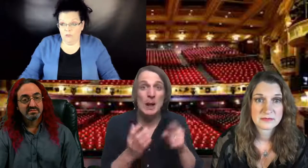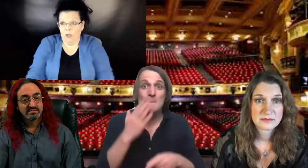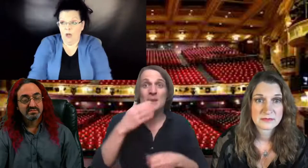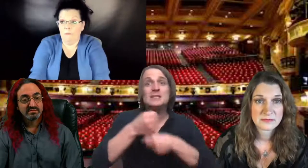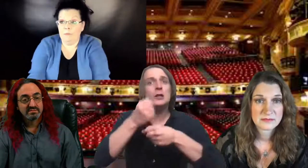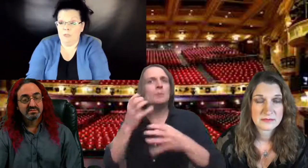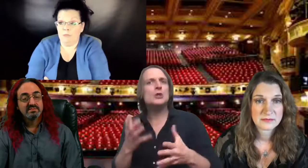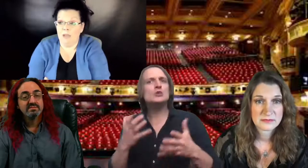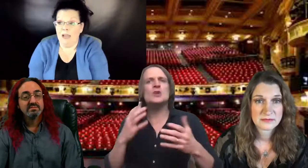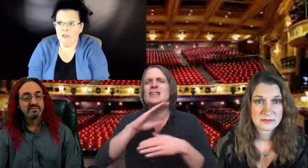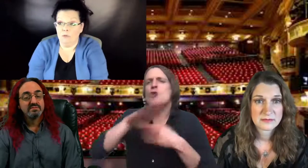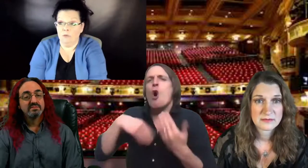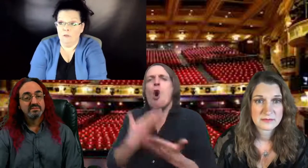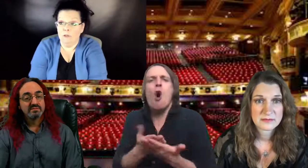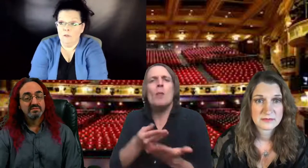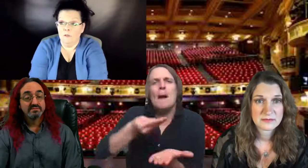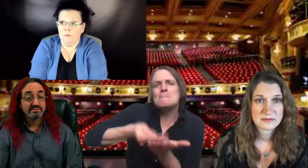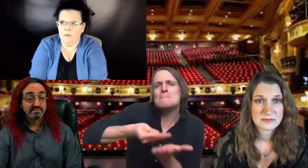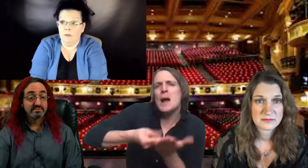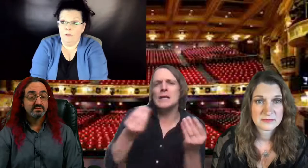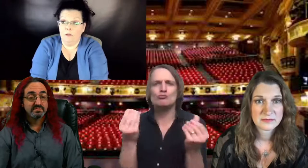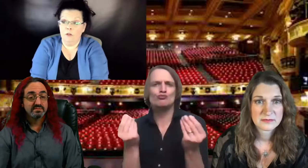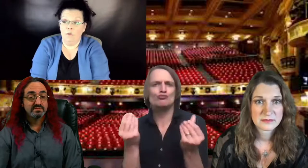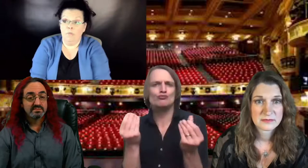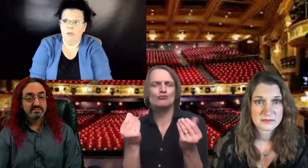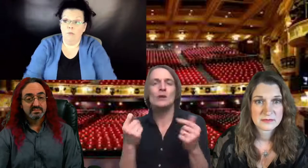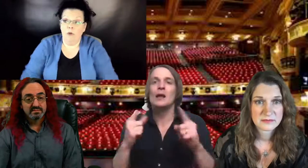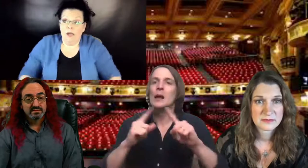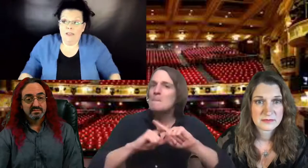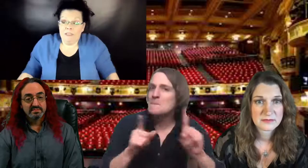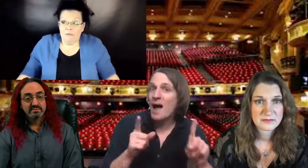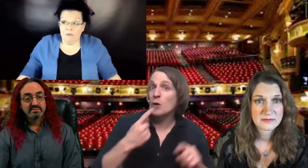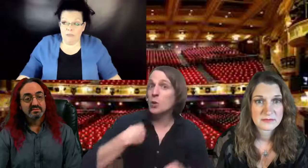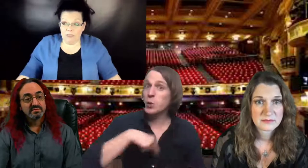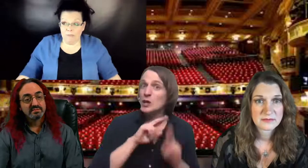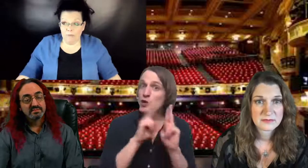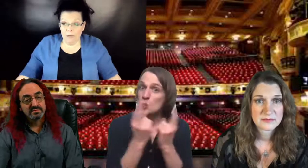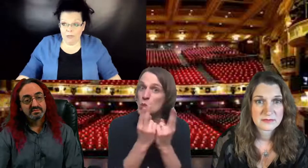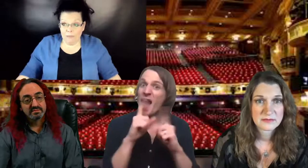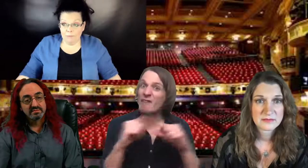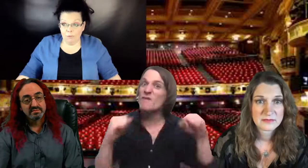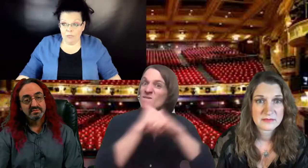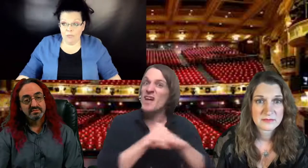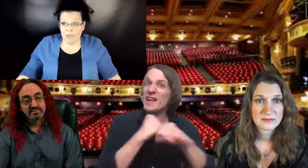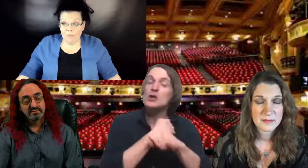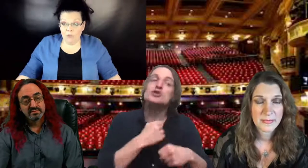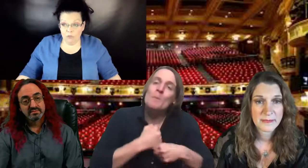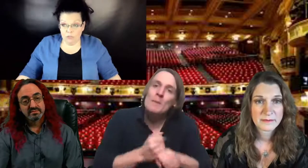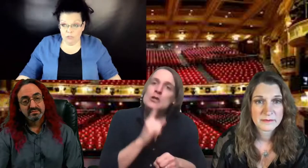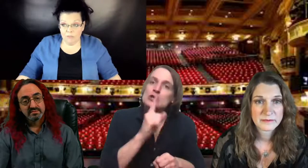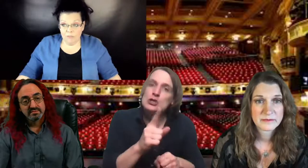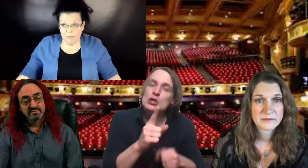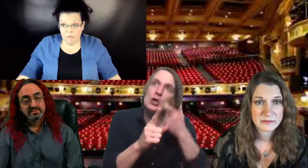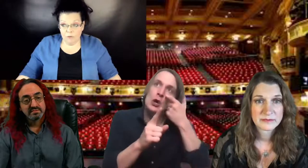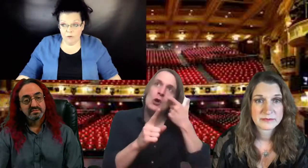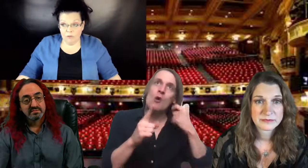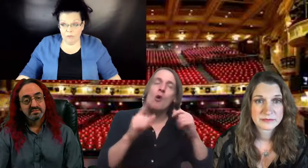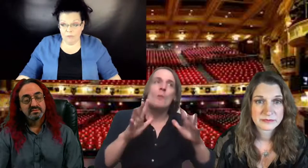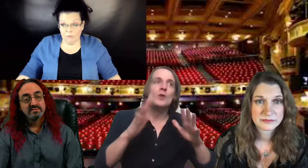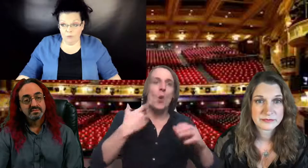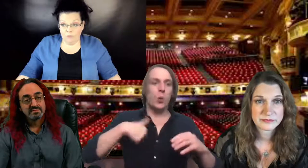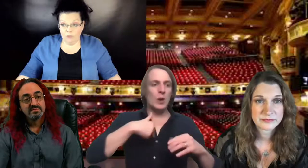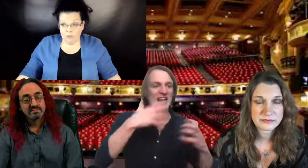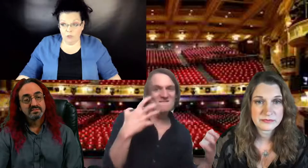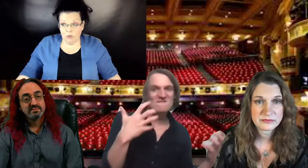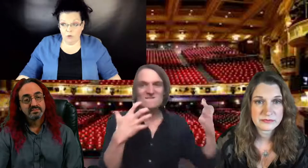shook everything up because we had to. You know, money-wise, and everybody thinks about money, but we have a union to fight for and